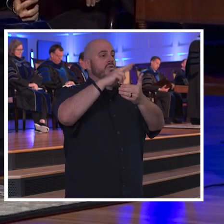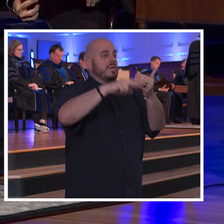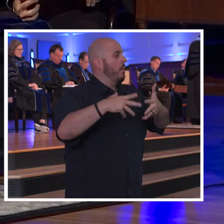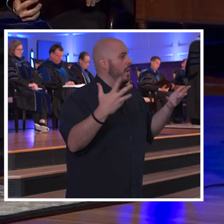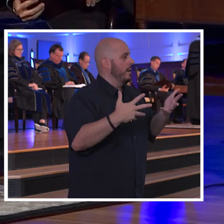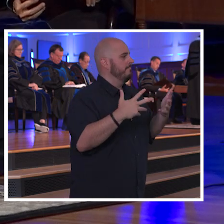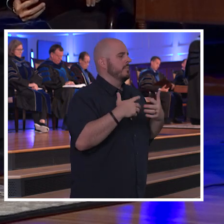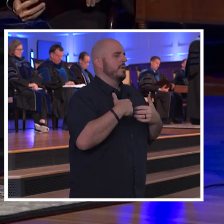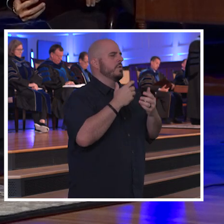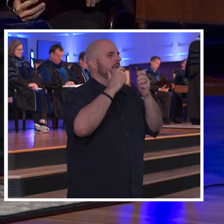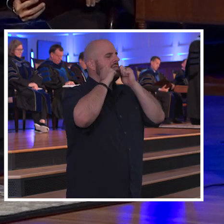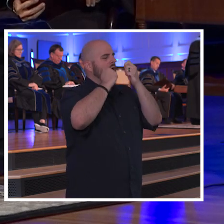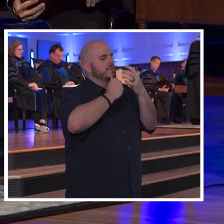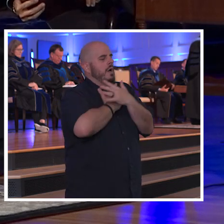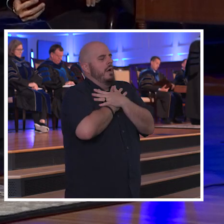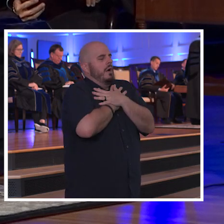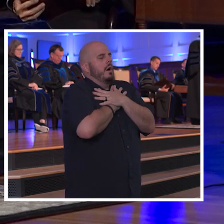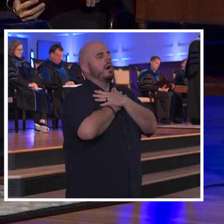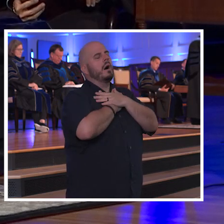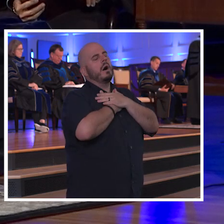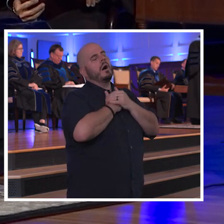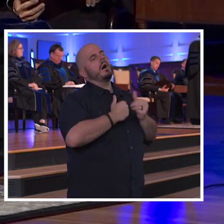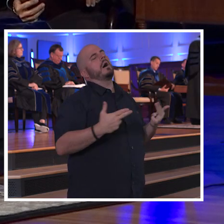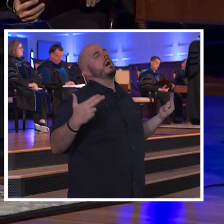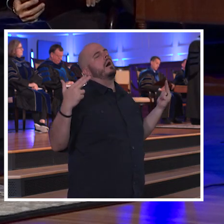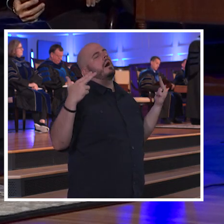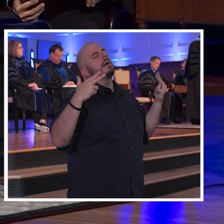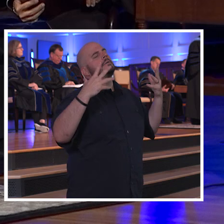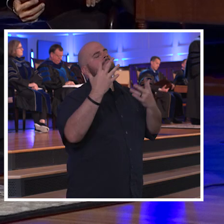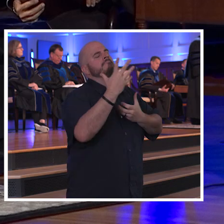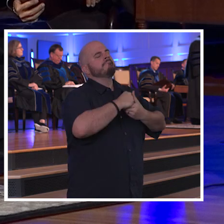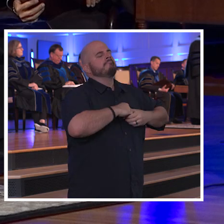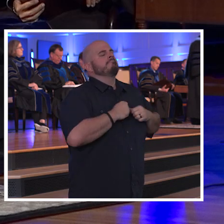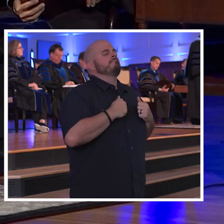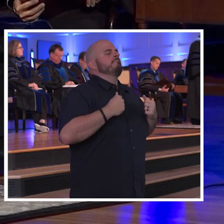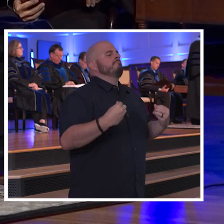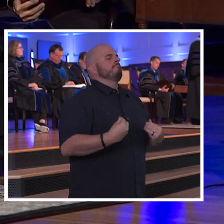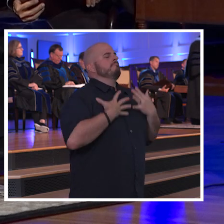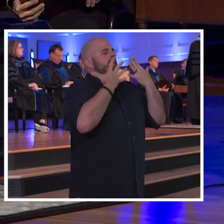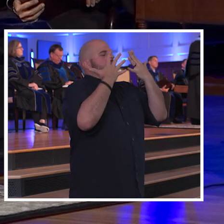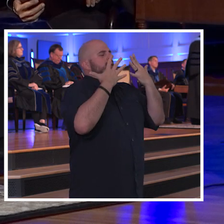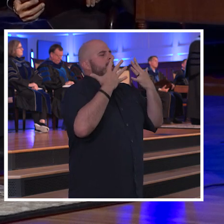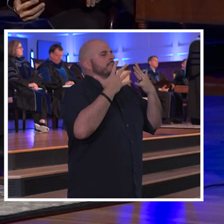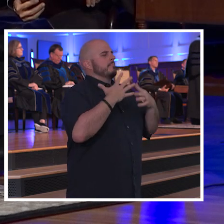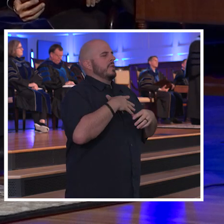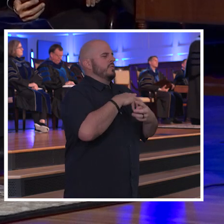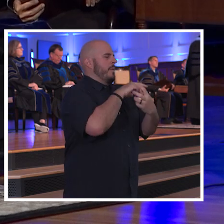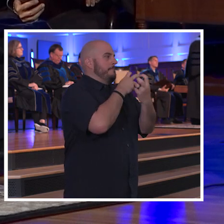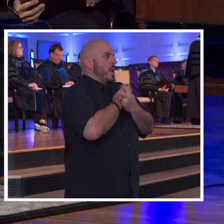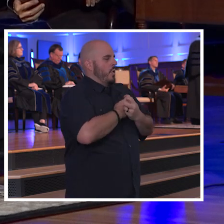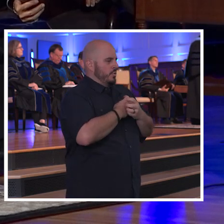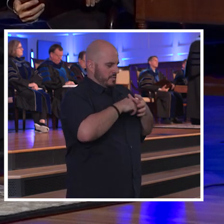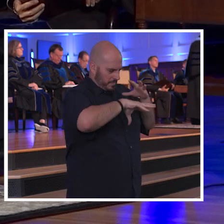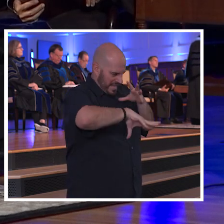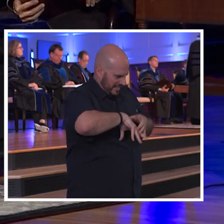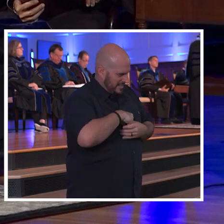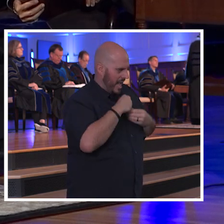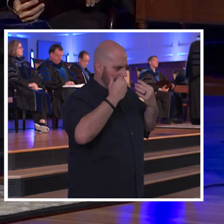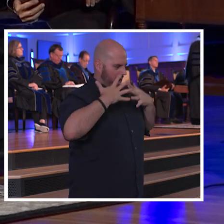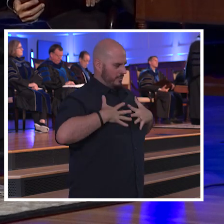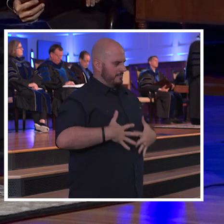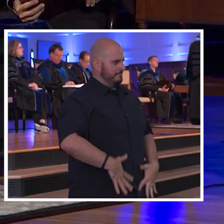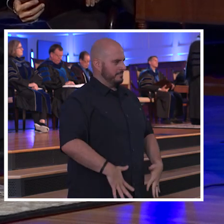flesh and refreshment to your bones. I love the way that the scripture puts the positive